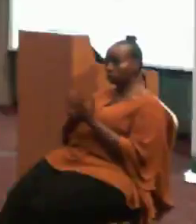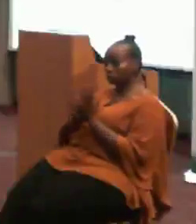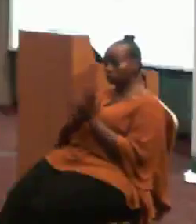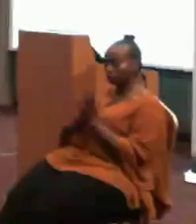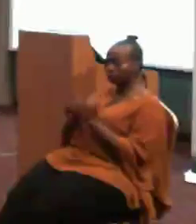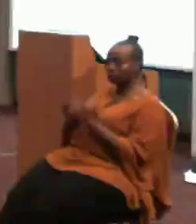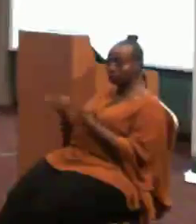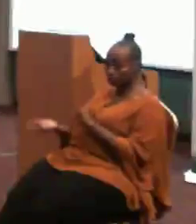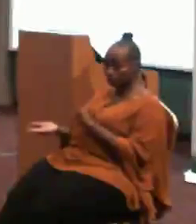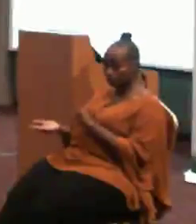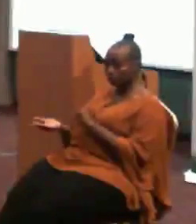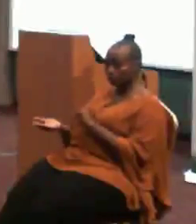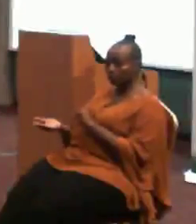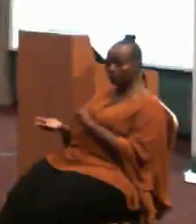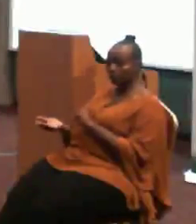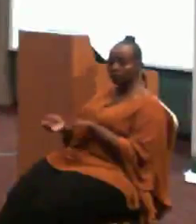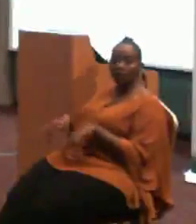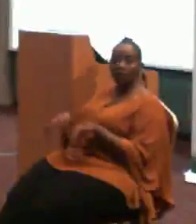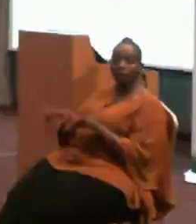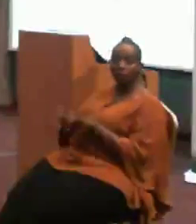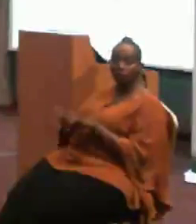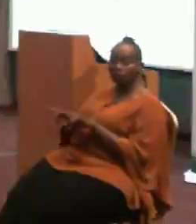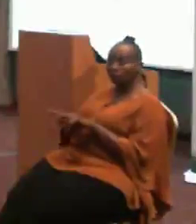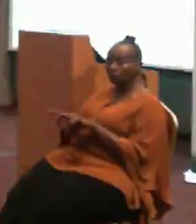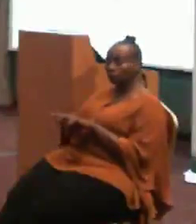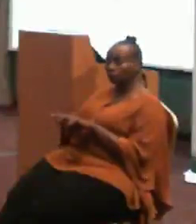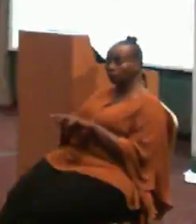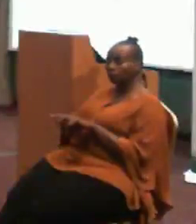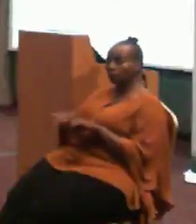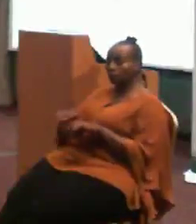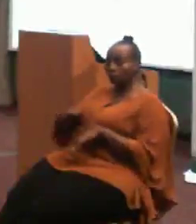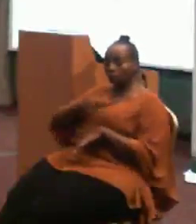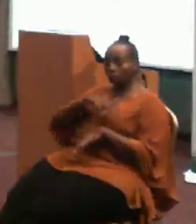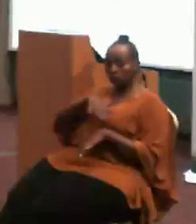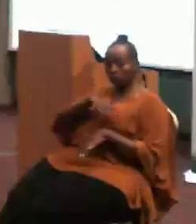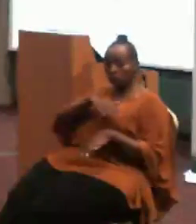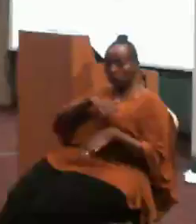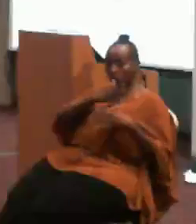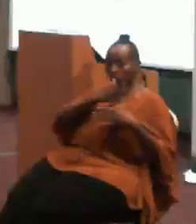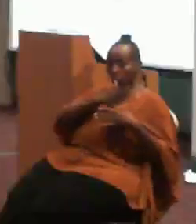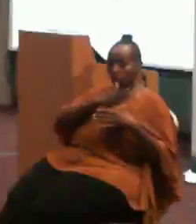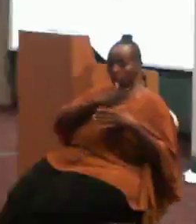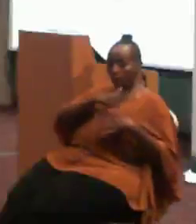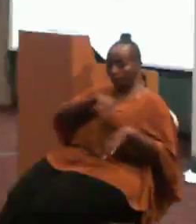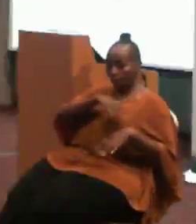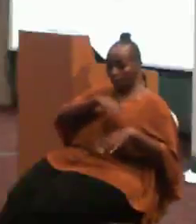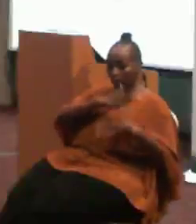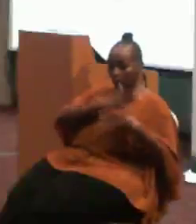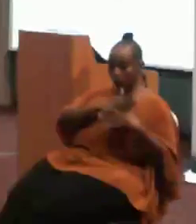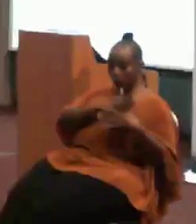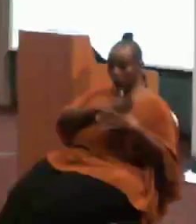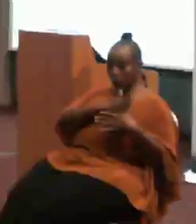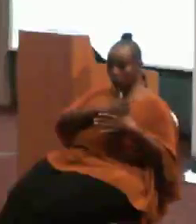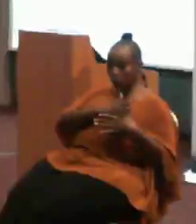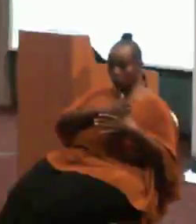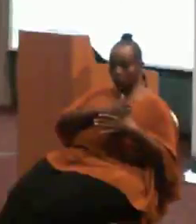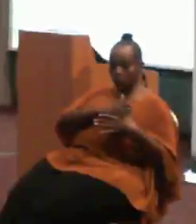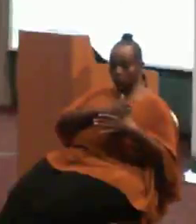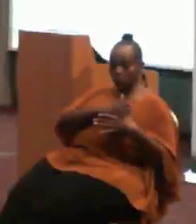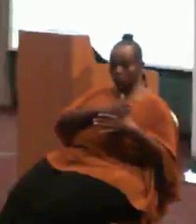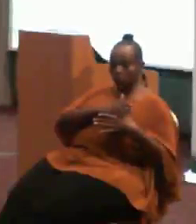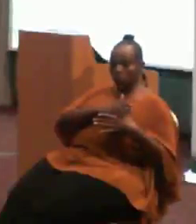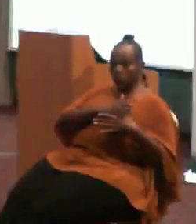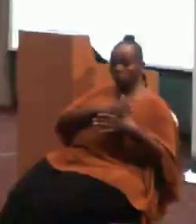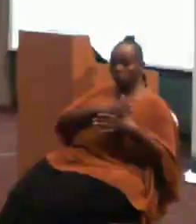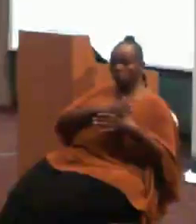the delays, for instance, in commissioning of certain plants have costs, the